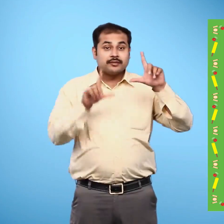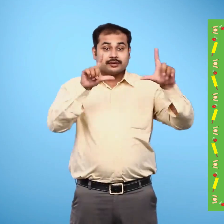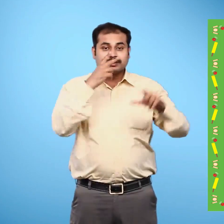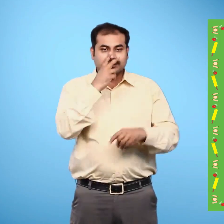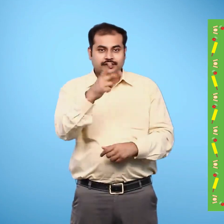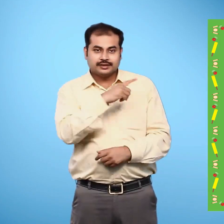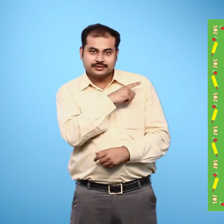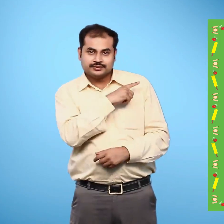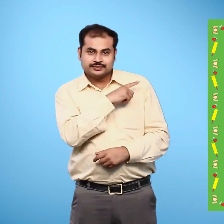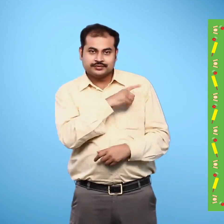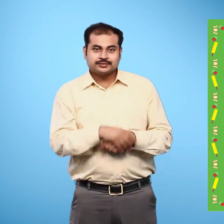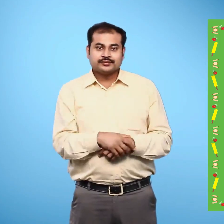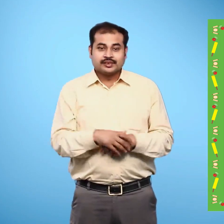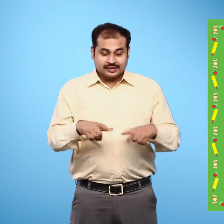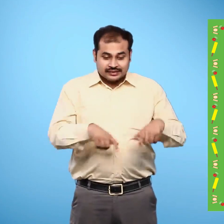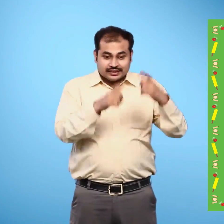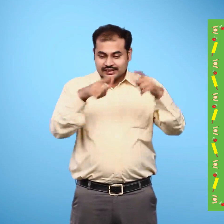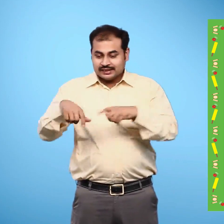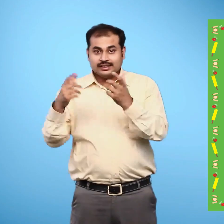Picture 5 shows 2 tiny trees.